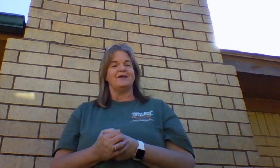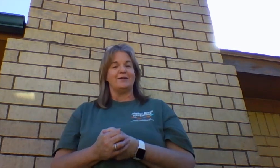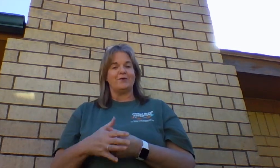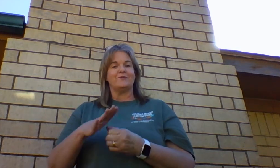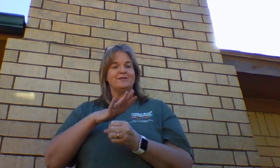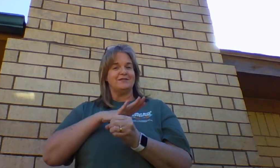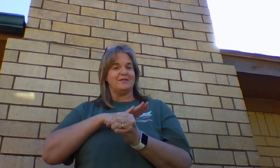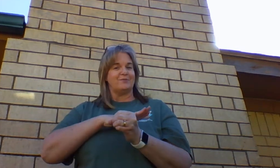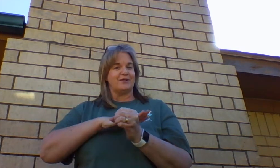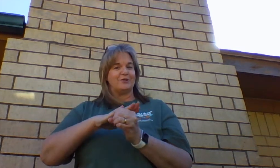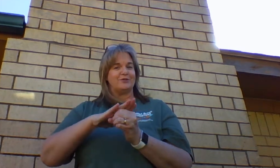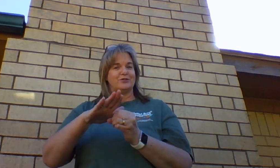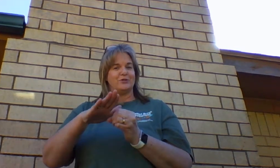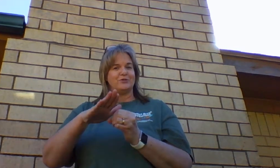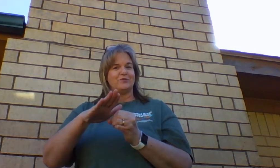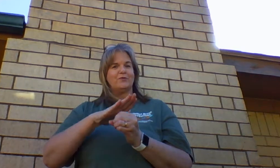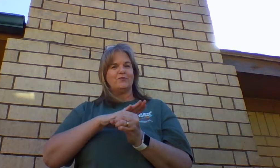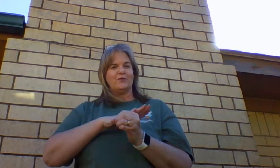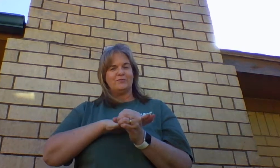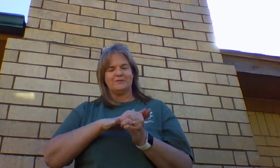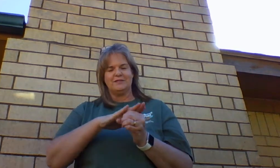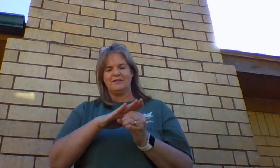Enough. Same sign I just showed you for full. Enough.